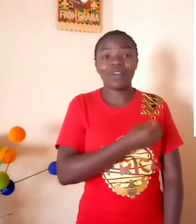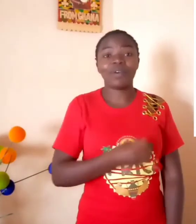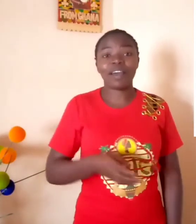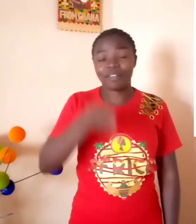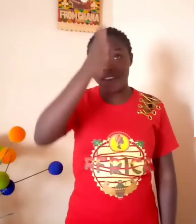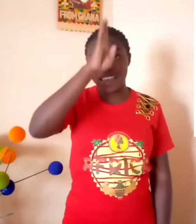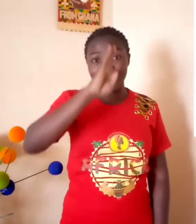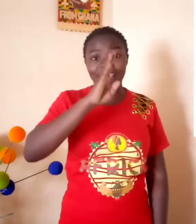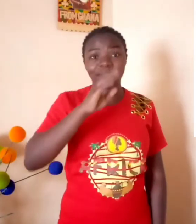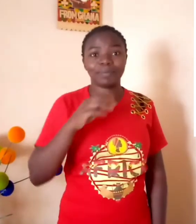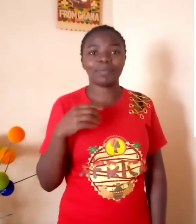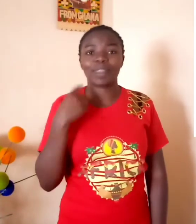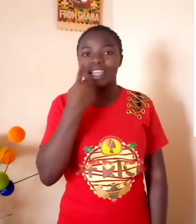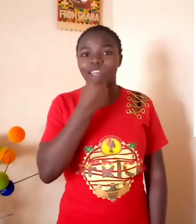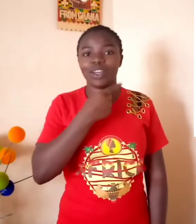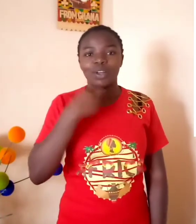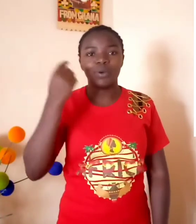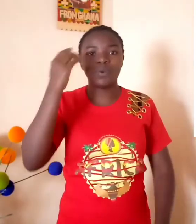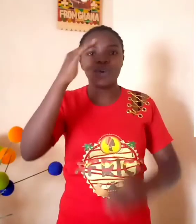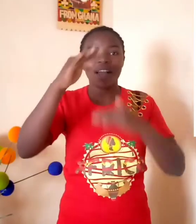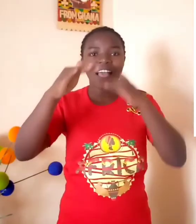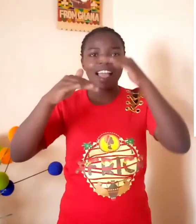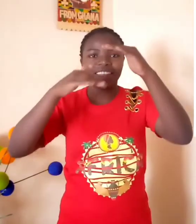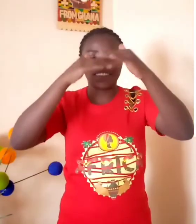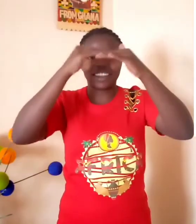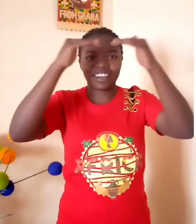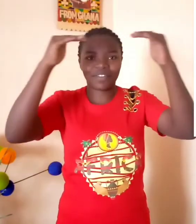Our Father, who art in heaven,